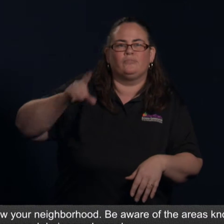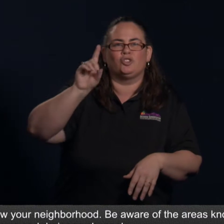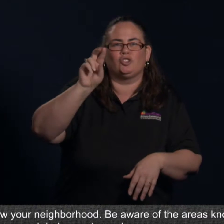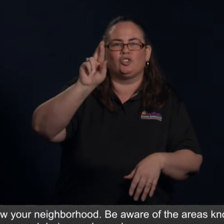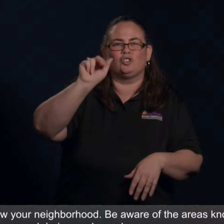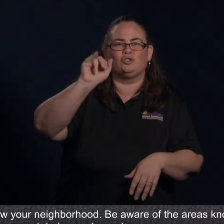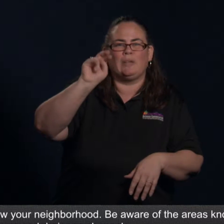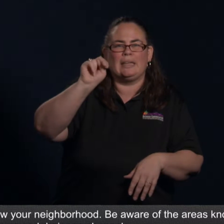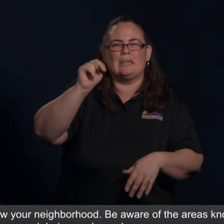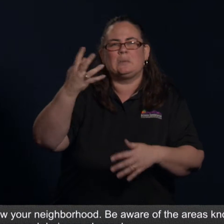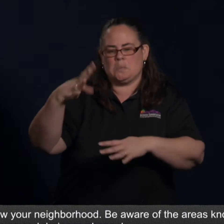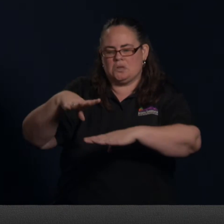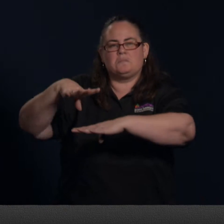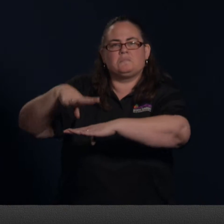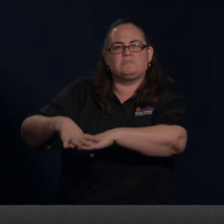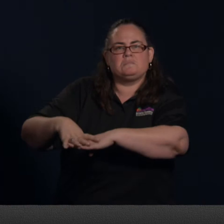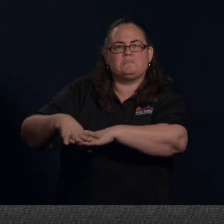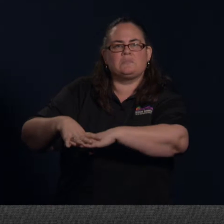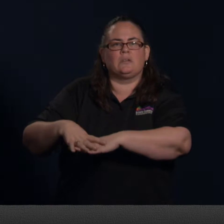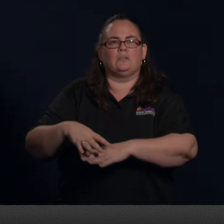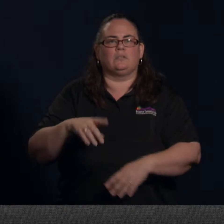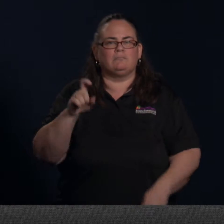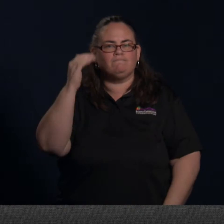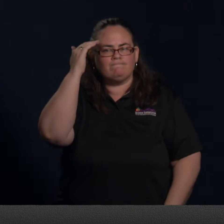drainage channels.